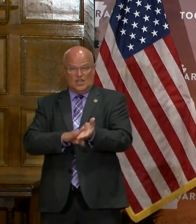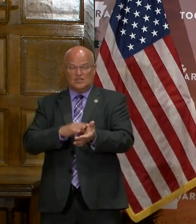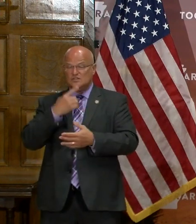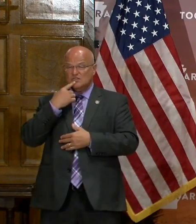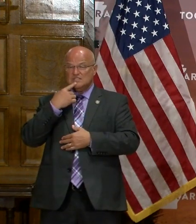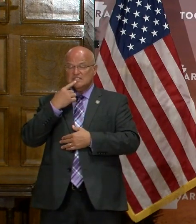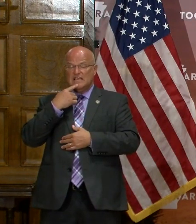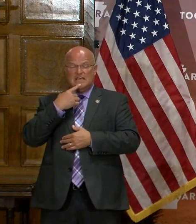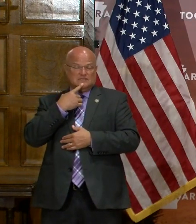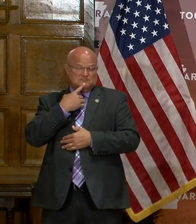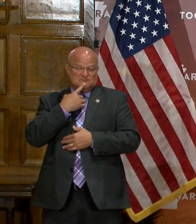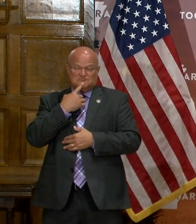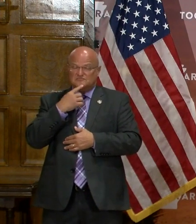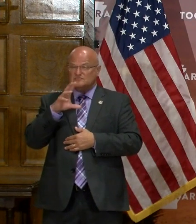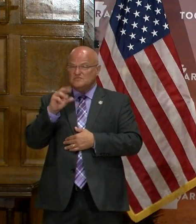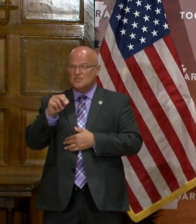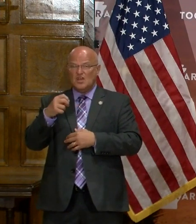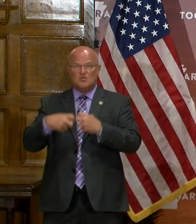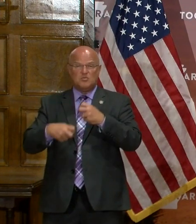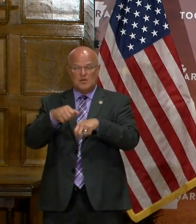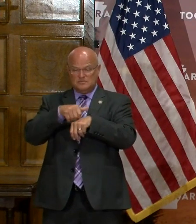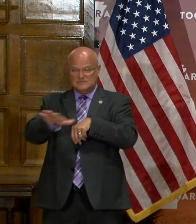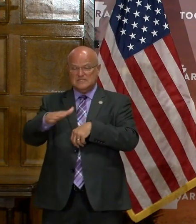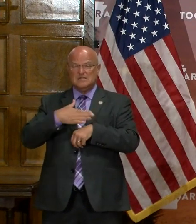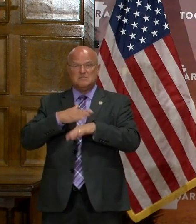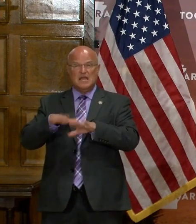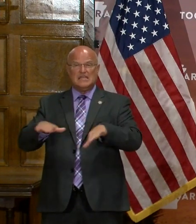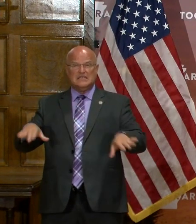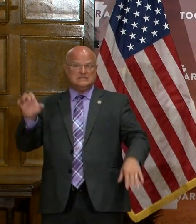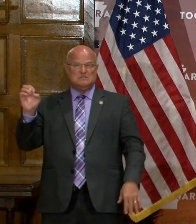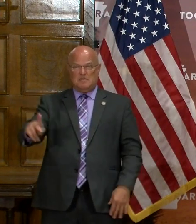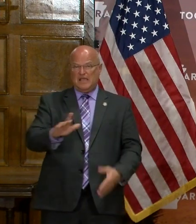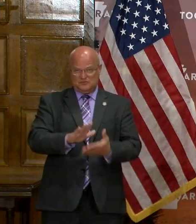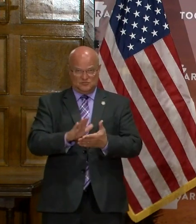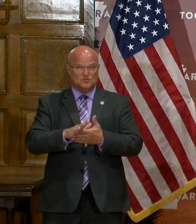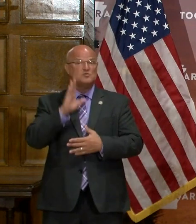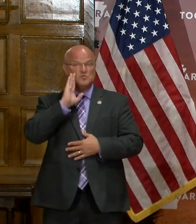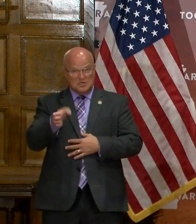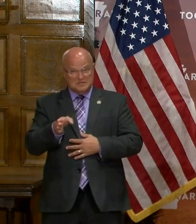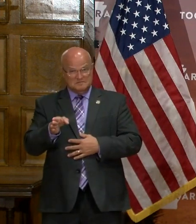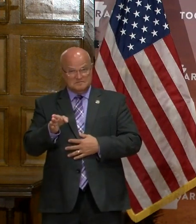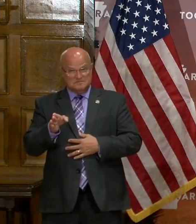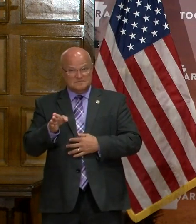any hesitation that they would send their children back to school.